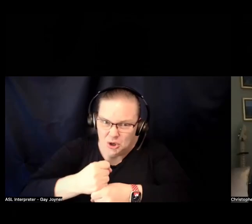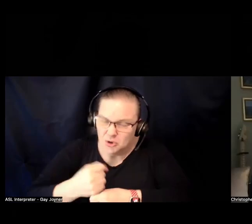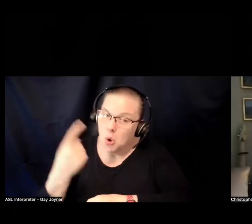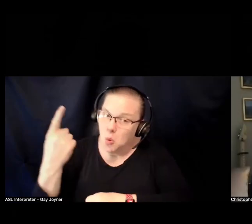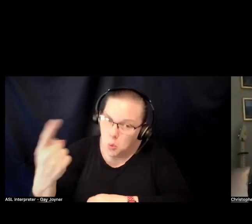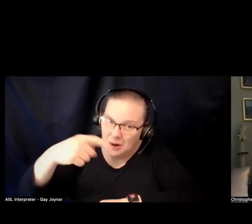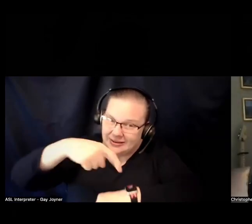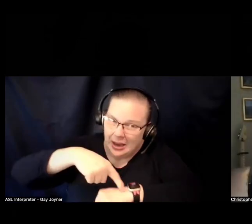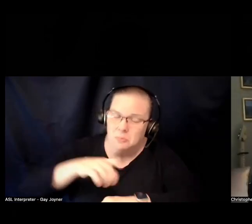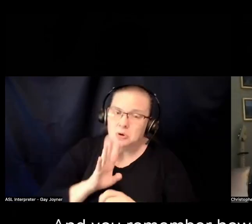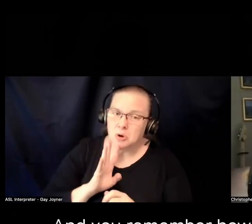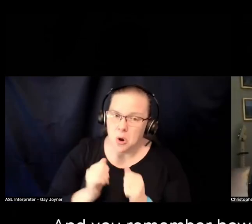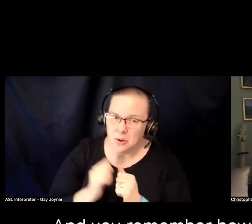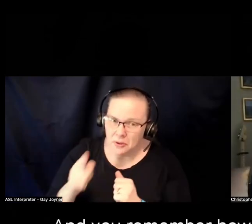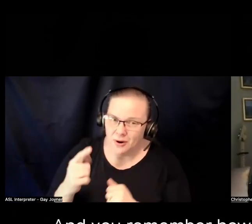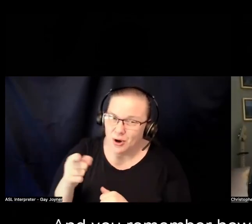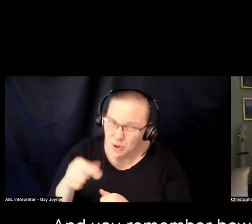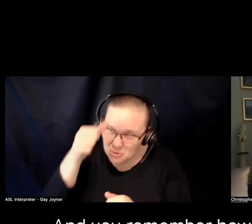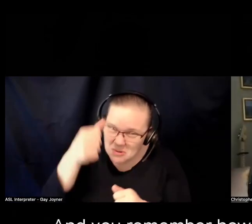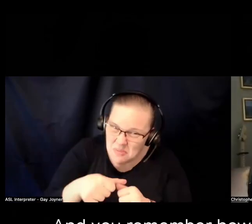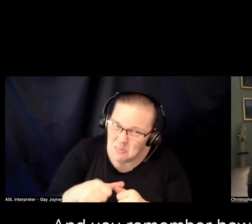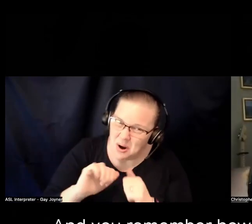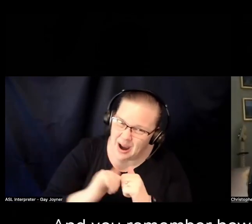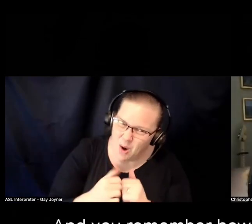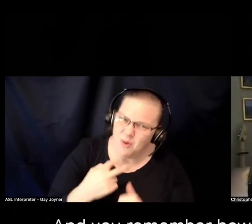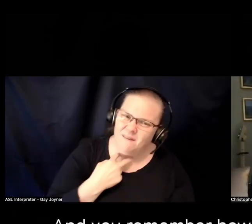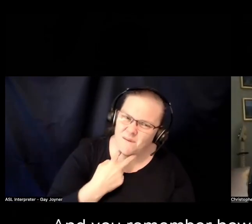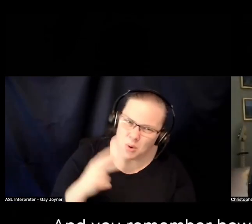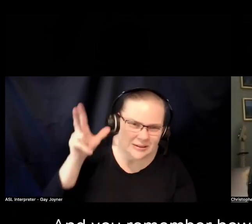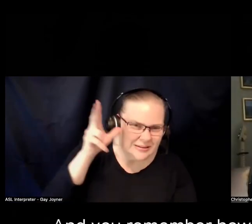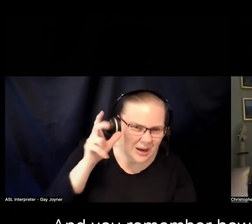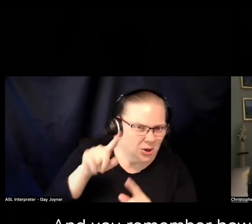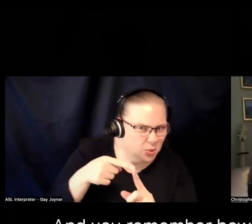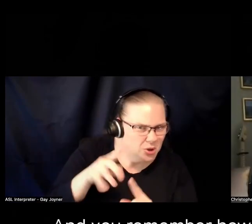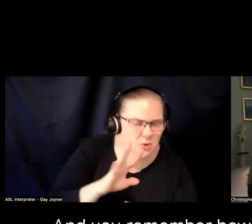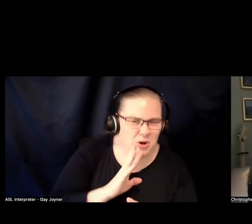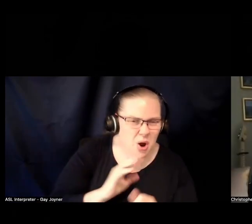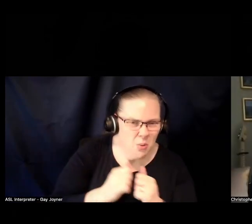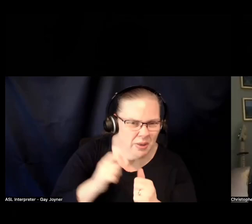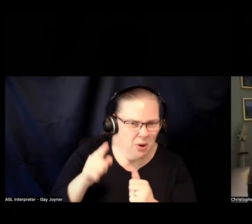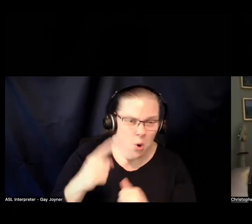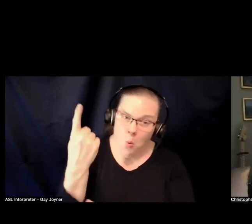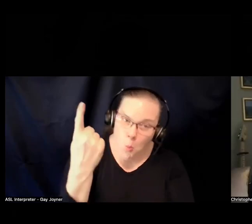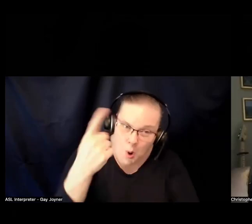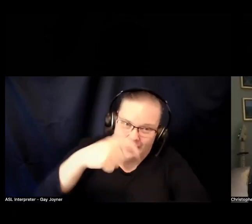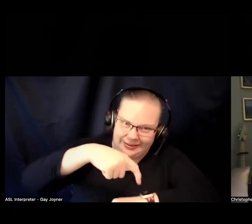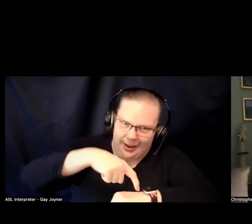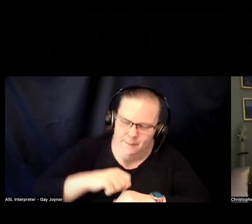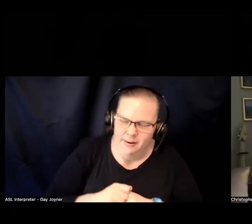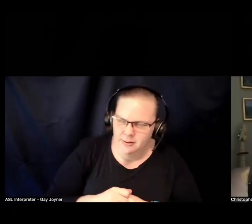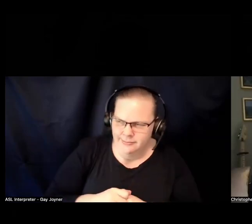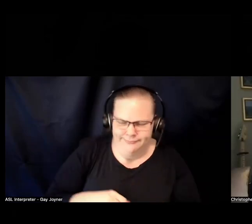right, DeSola answered. And you remember how her voice sounded when you talked with her on that one occasion? I think